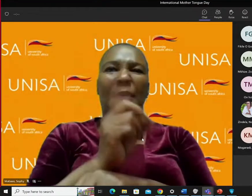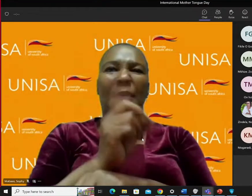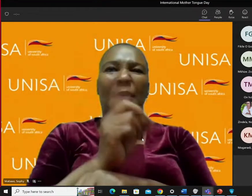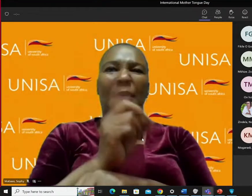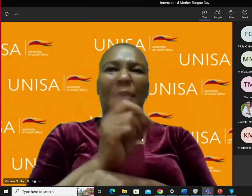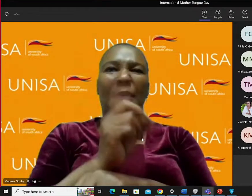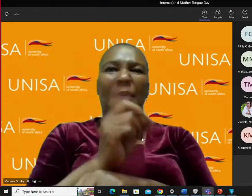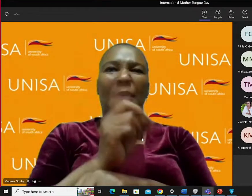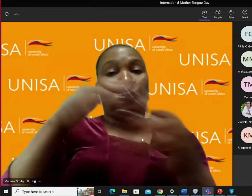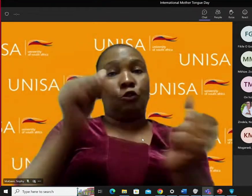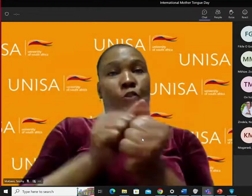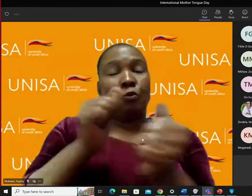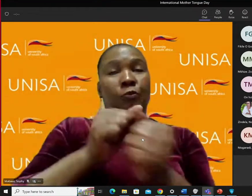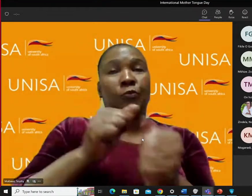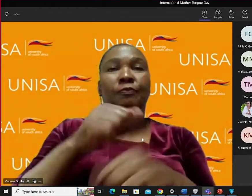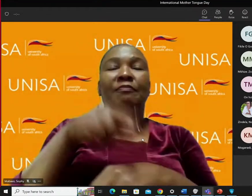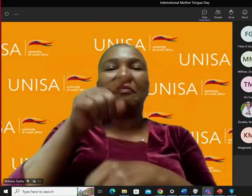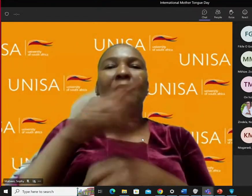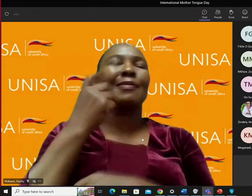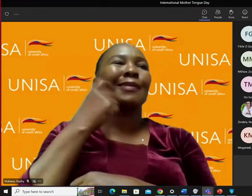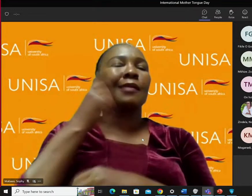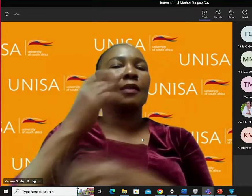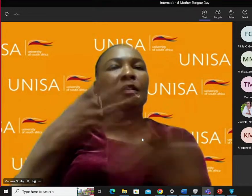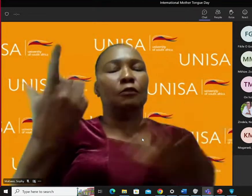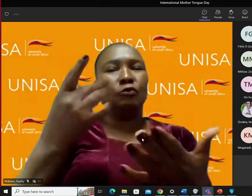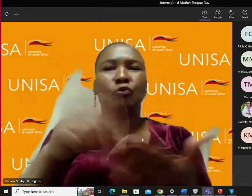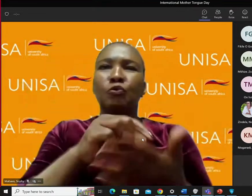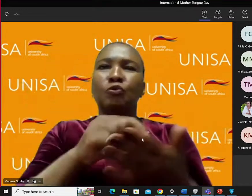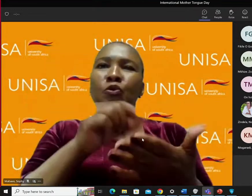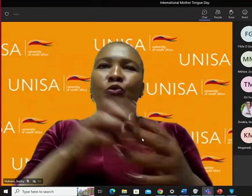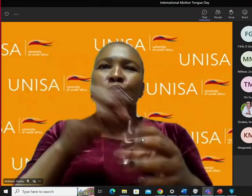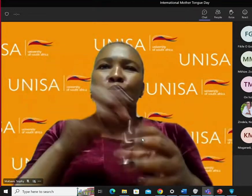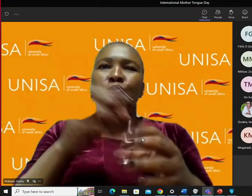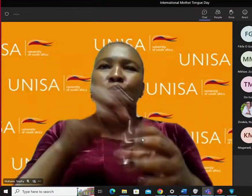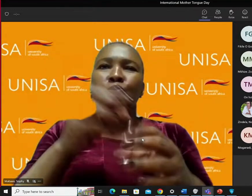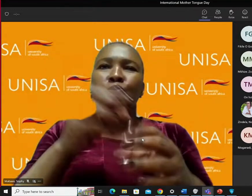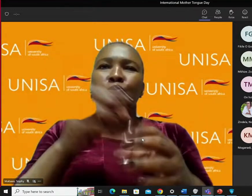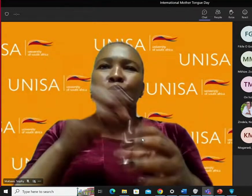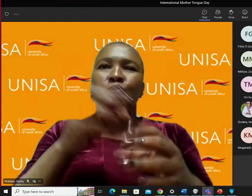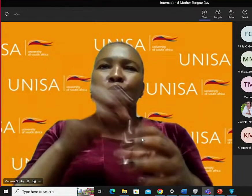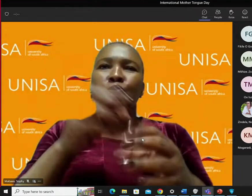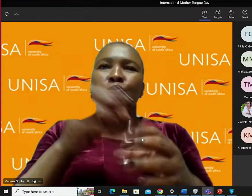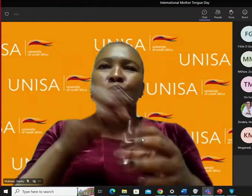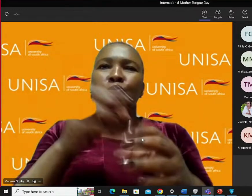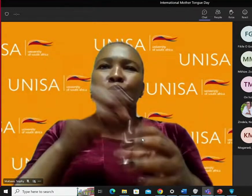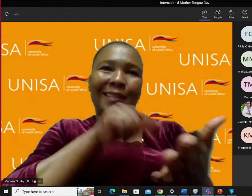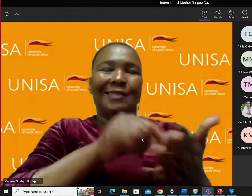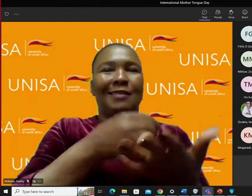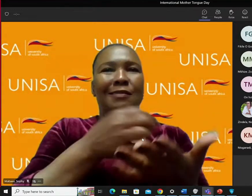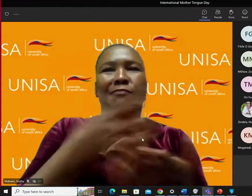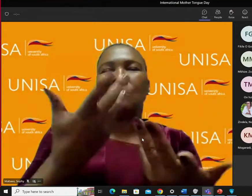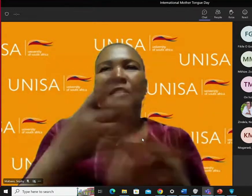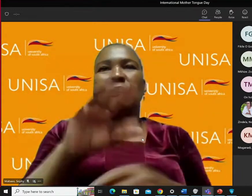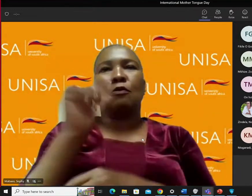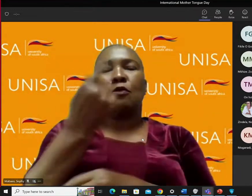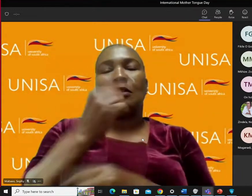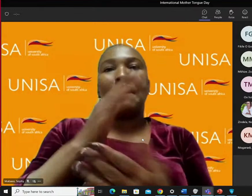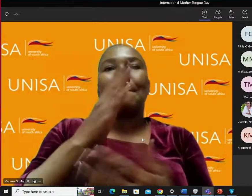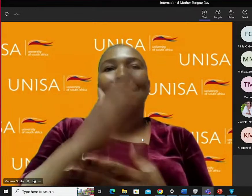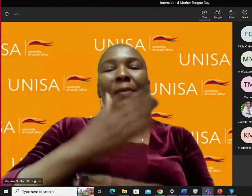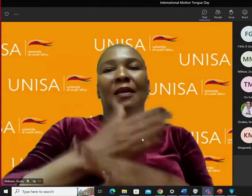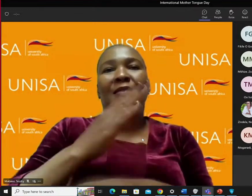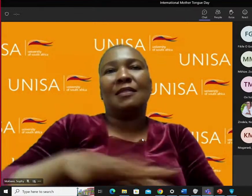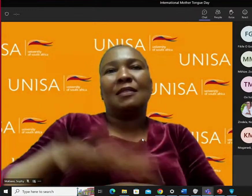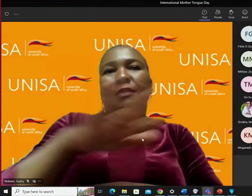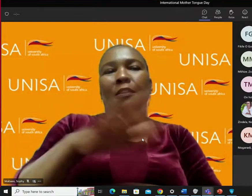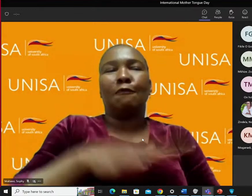will know that it is quite easy to edit this resource as well, and thereby also make space for